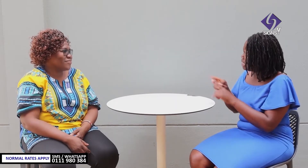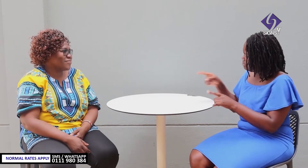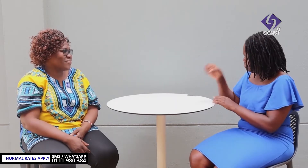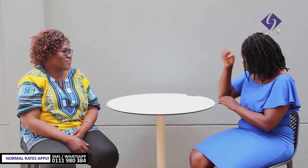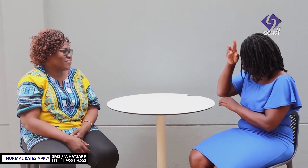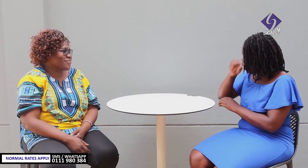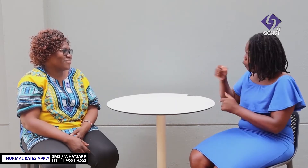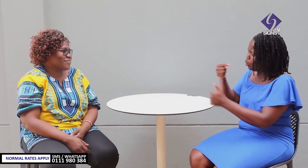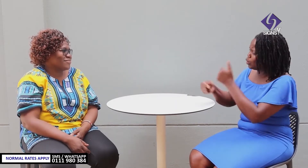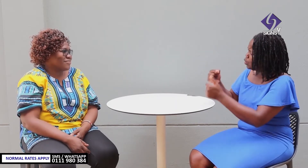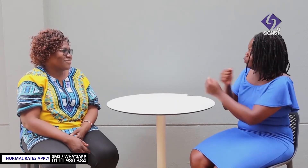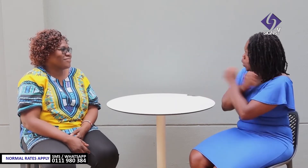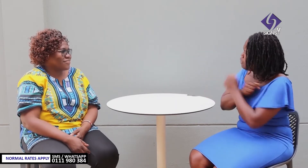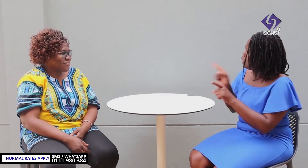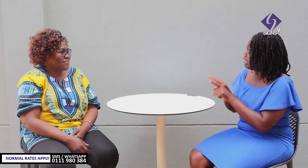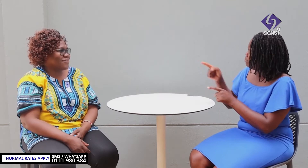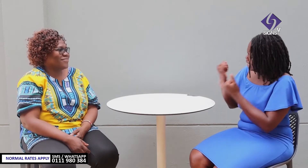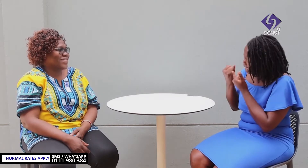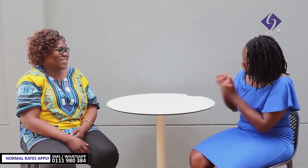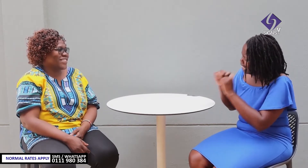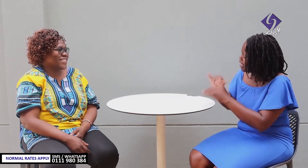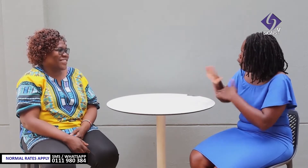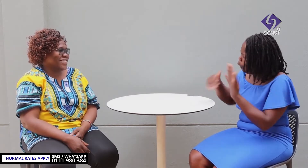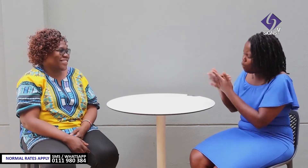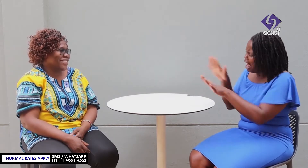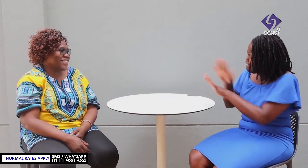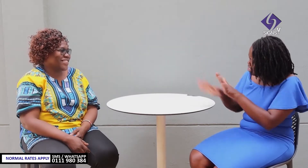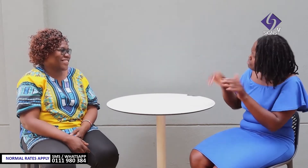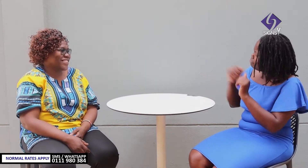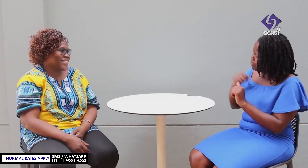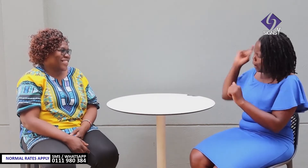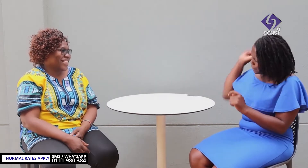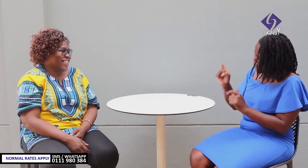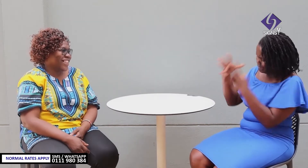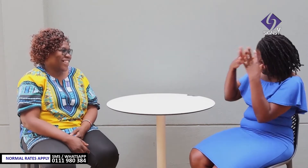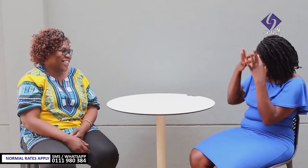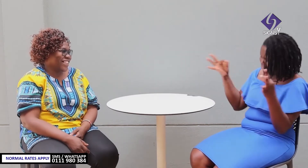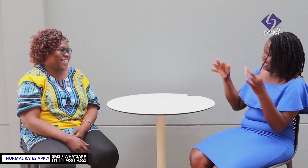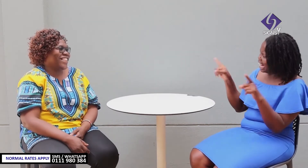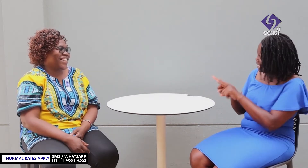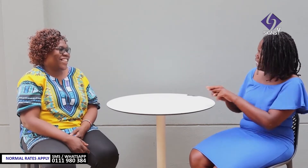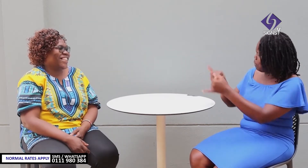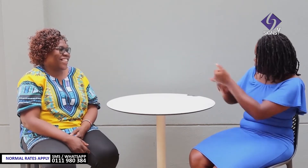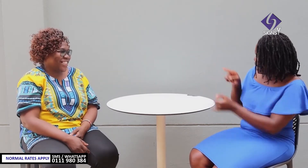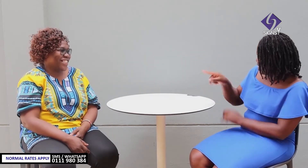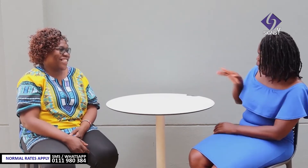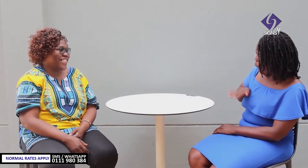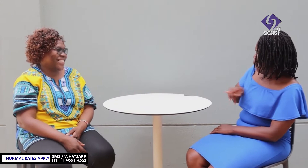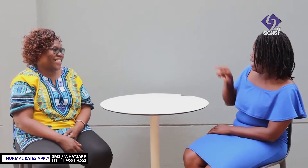expect to block you and you continued on with your life? He blocked you from everything. He tried